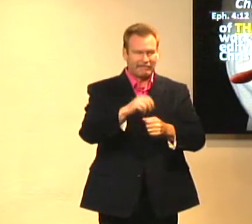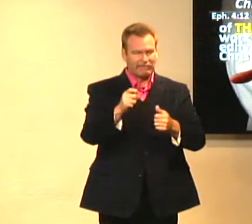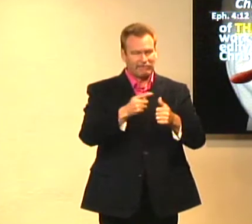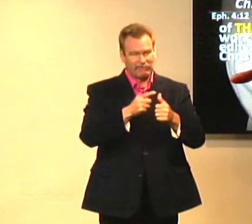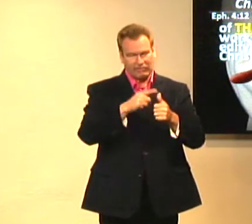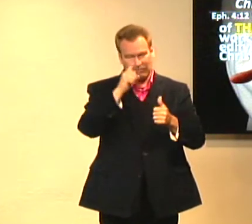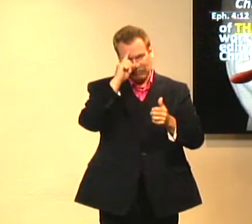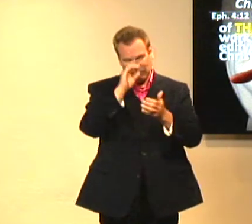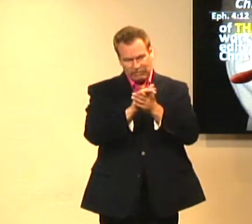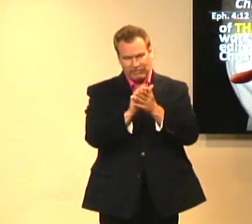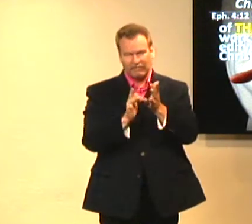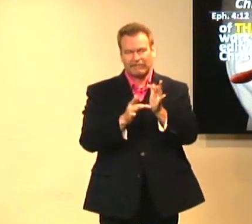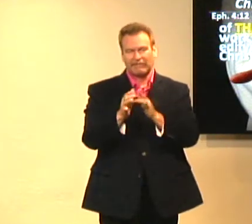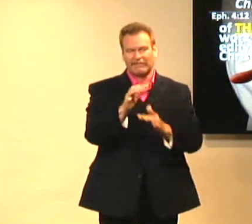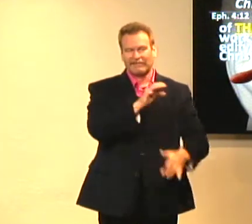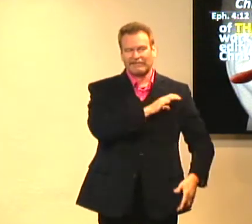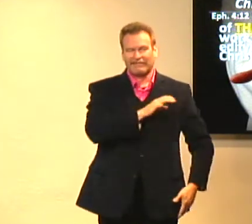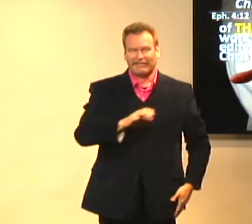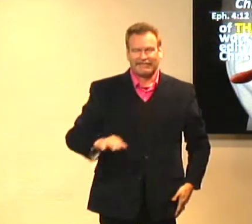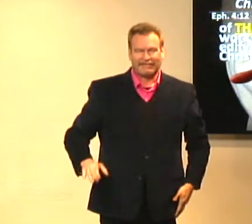And they would want to take of the bread and the cup.